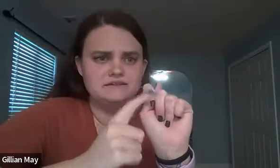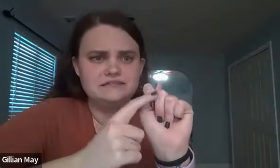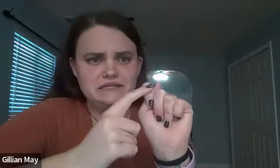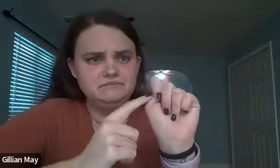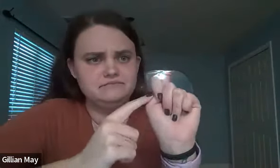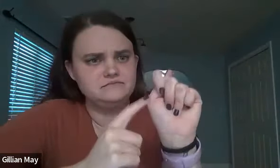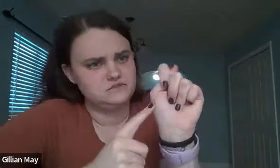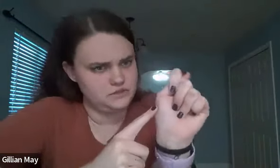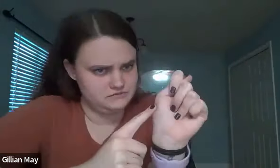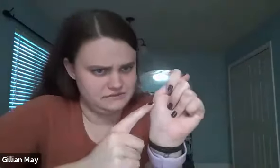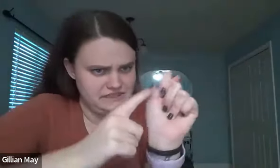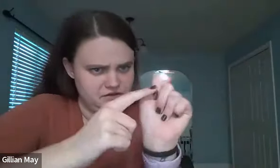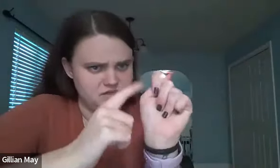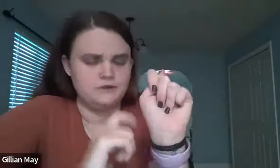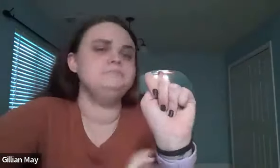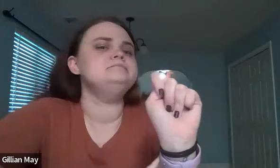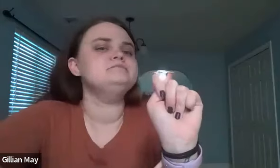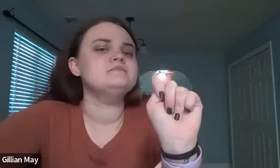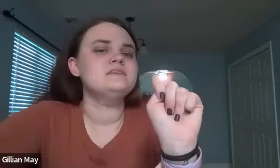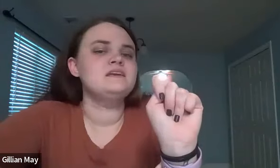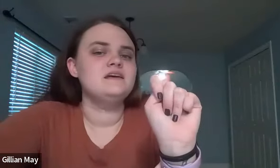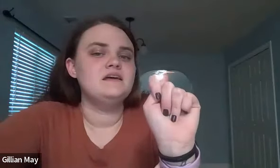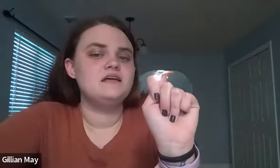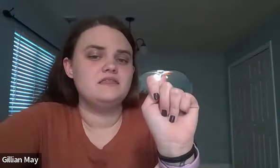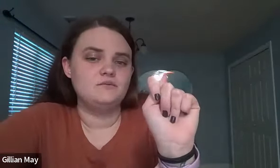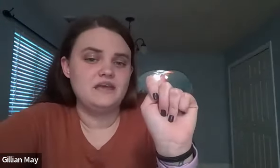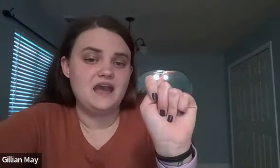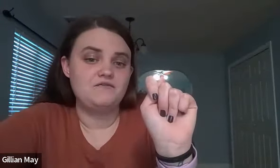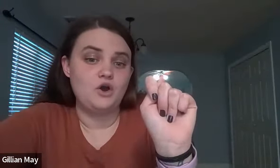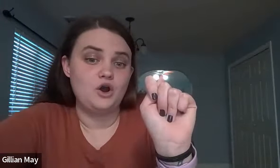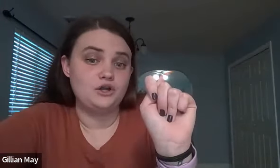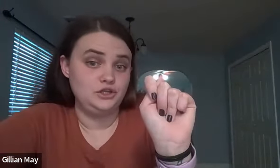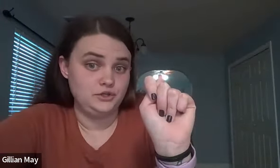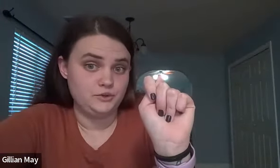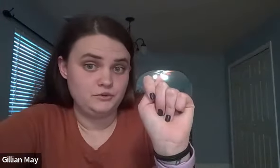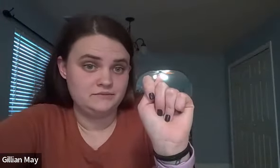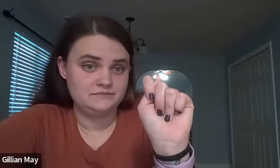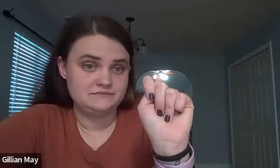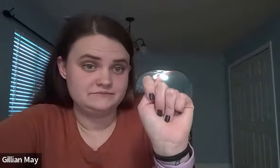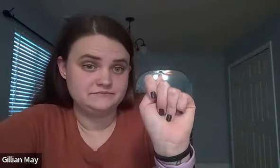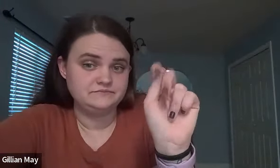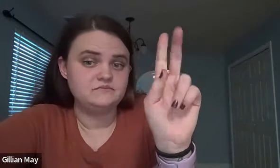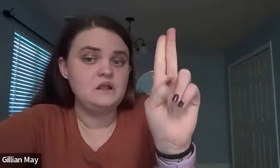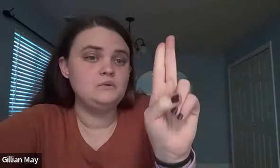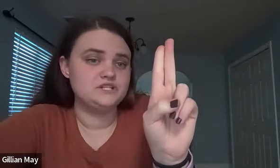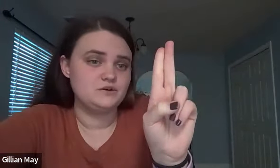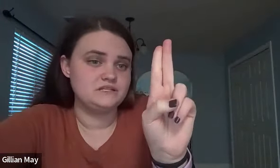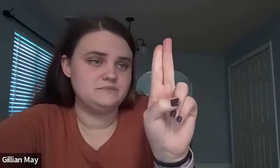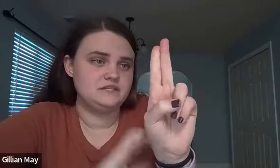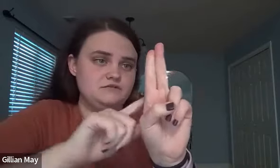a T. It's a weird T there somewhere. Then we have our U, which is going to be 2